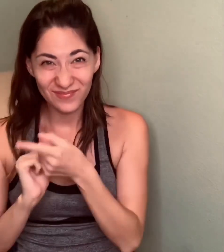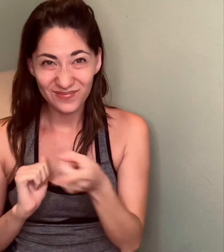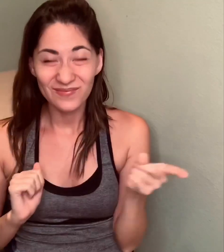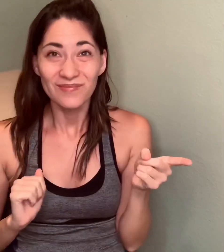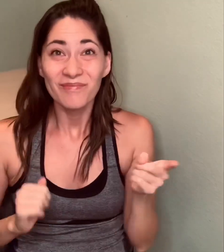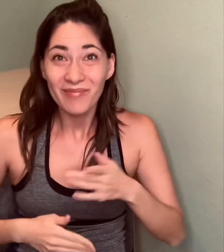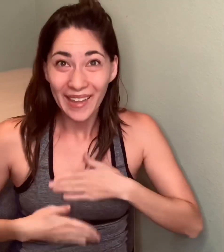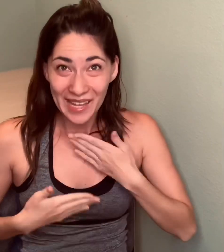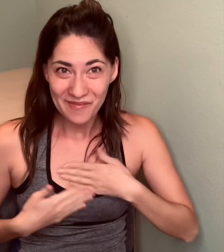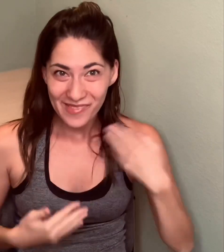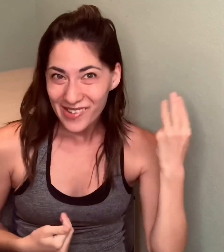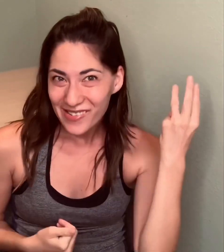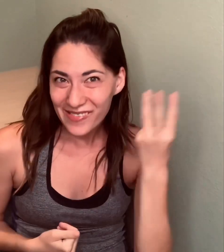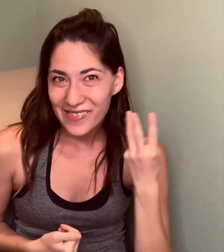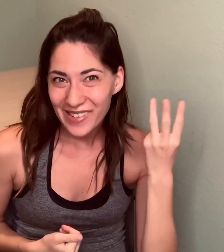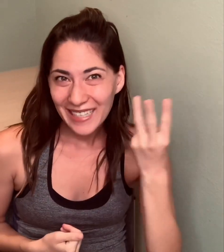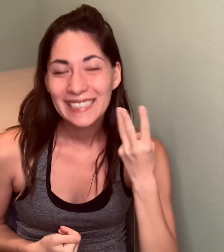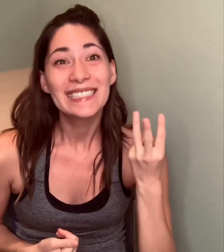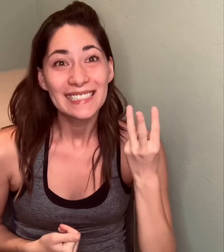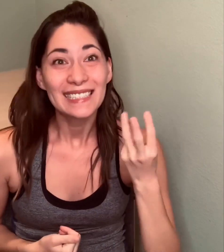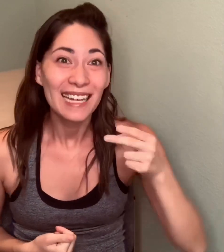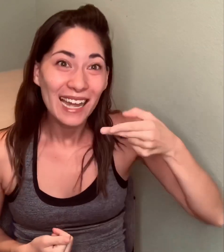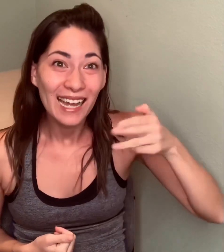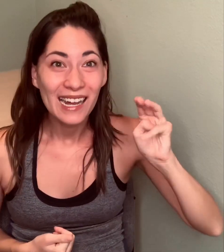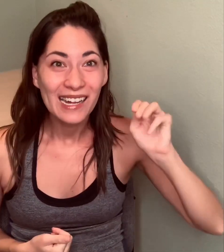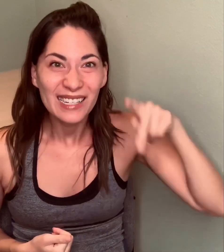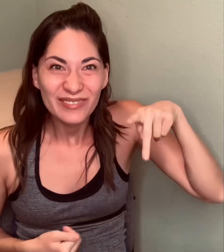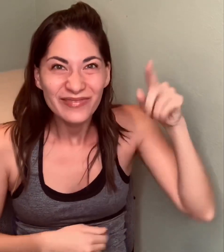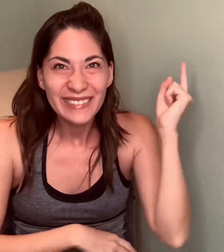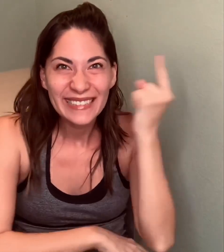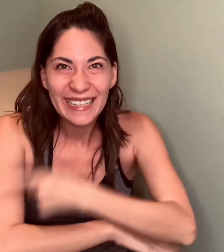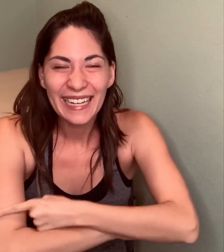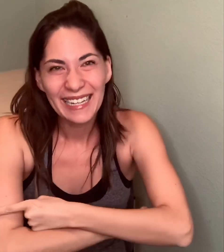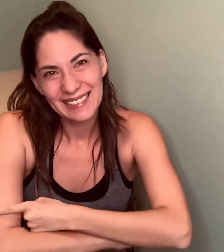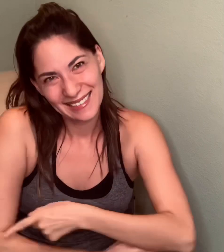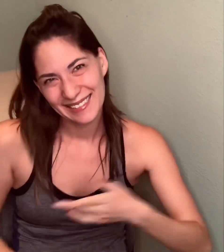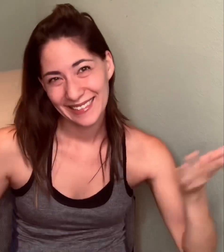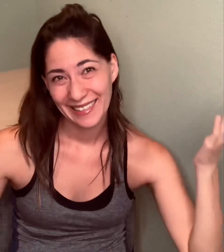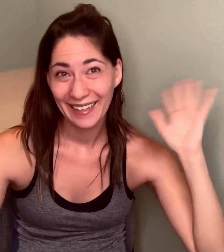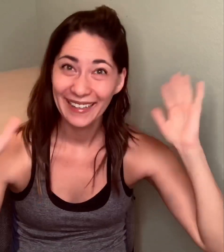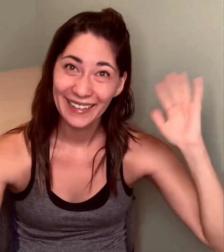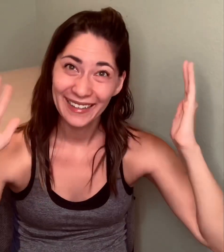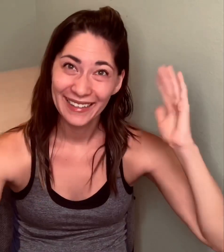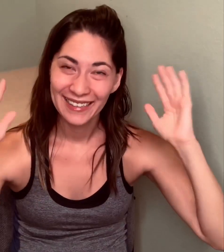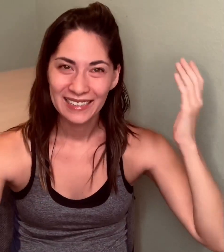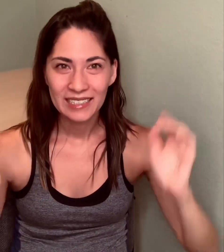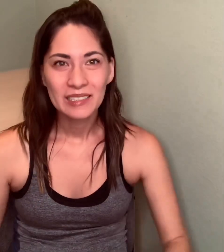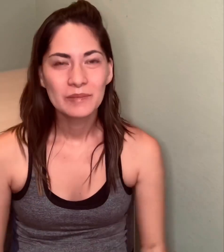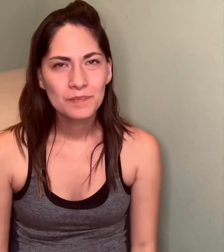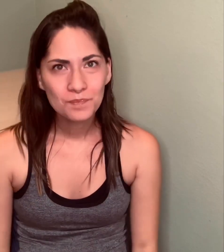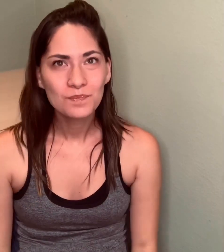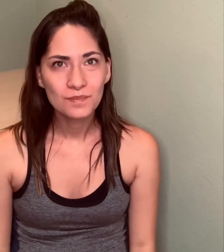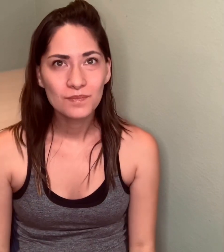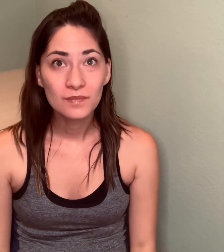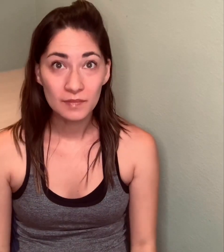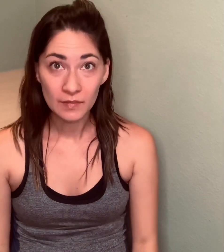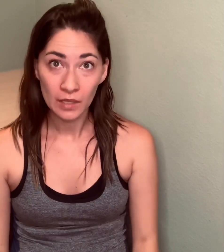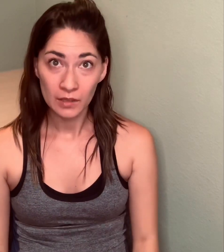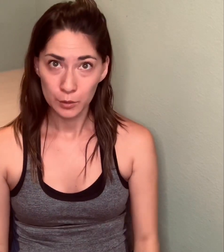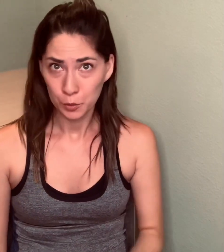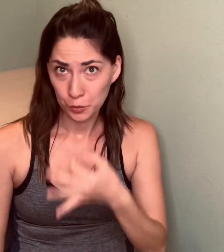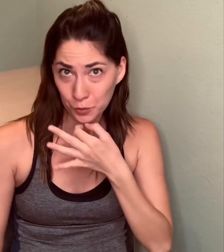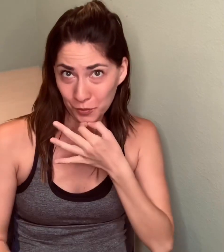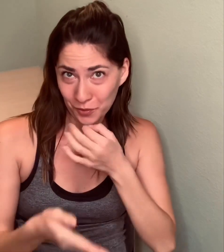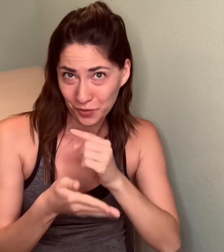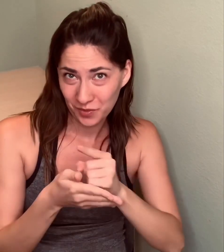Hi everybody, how are you doing? Happy Wednesday, it's hump day, woo, holla. What